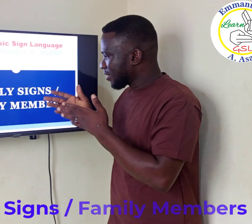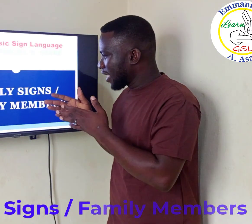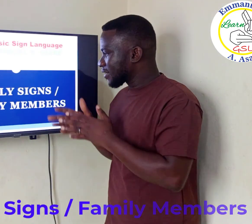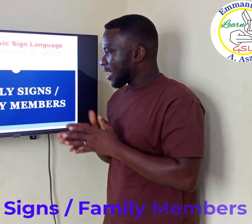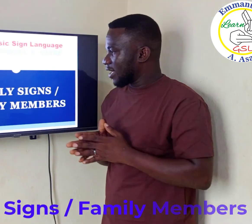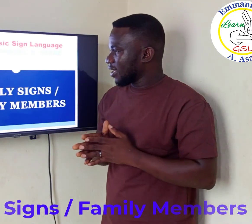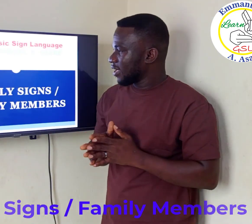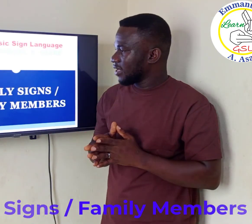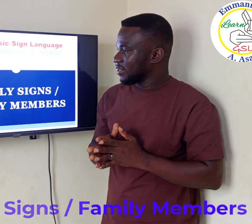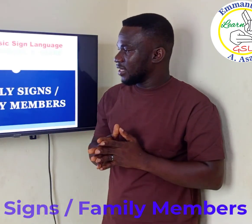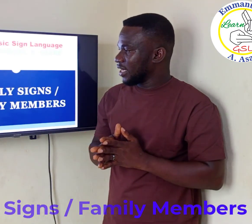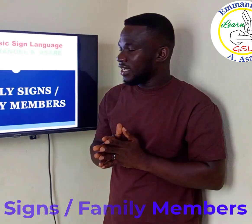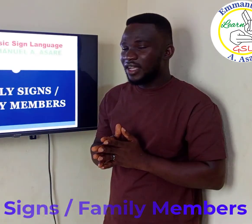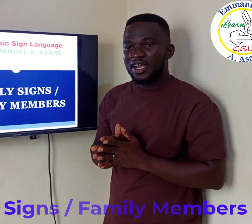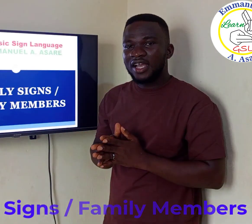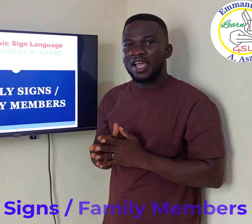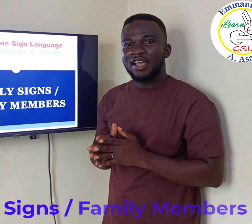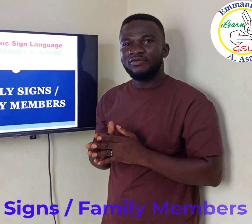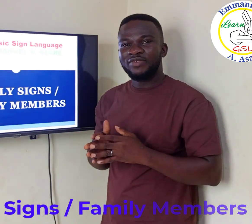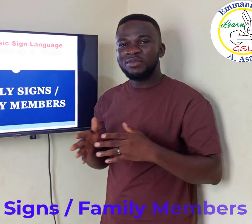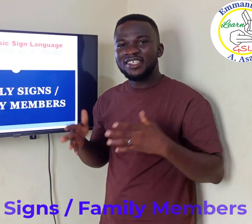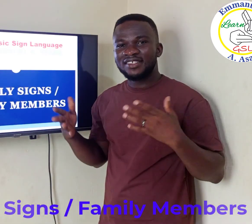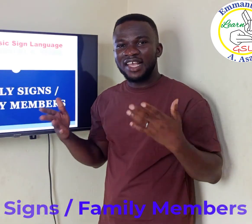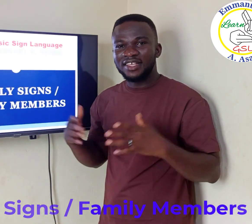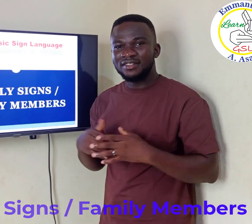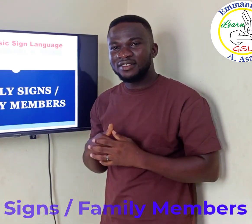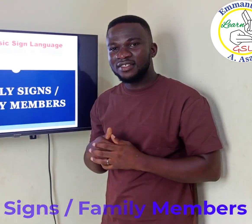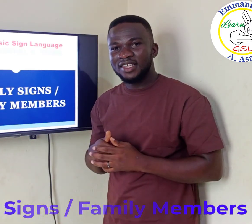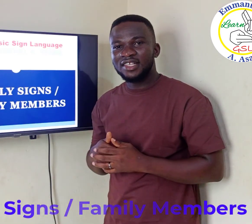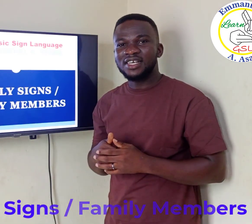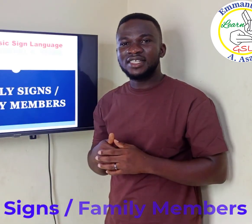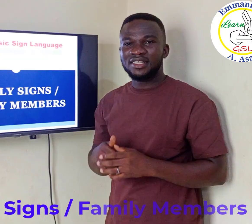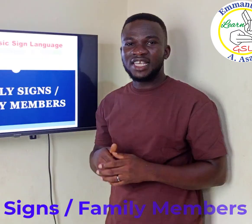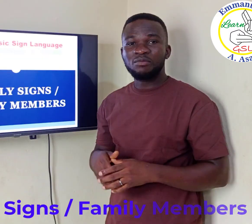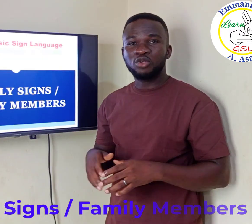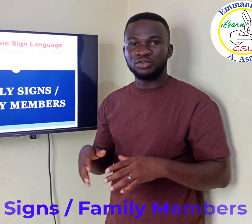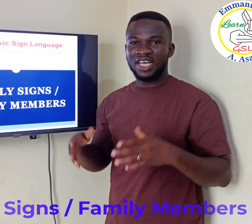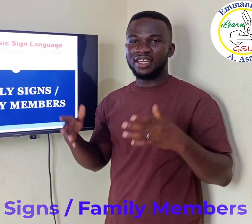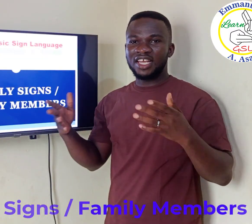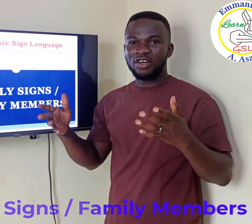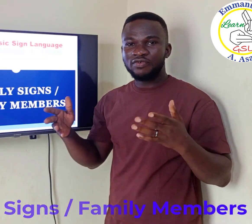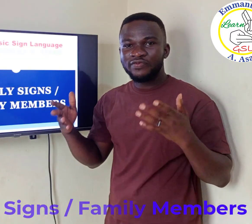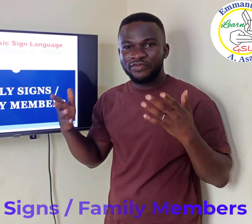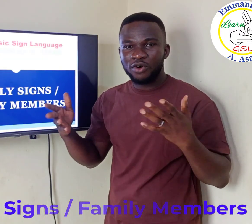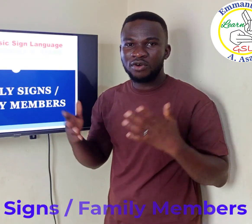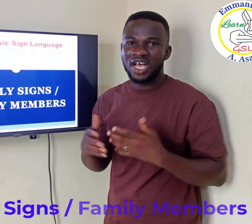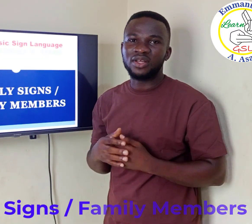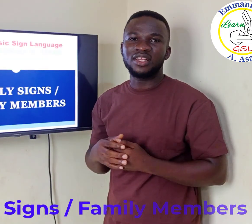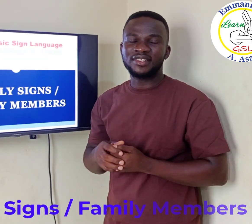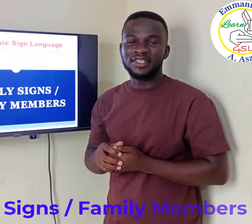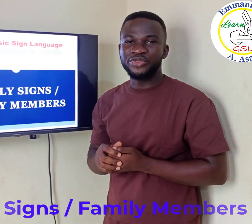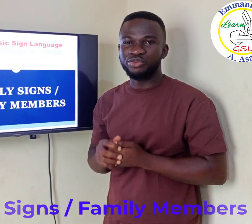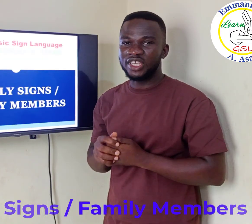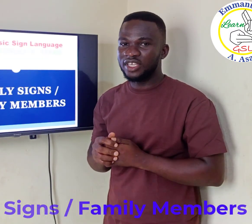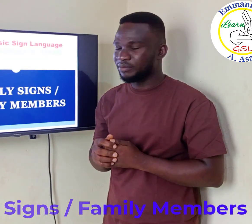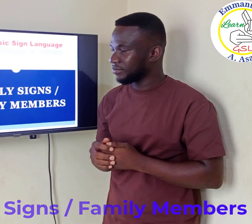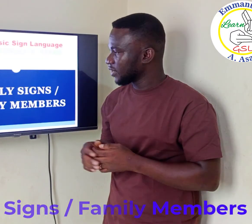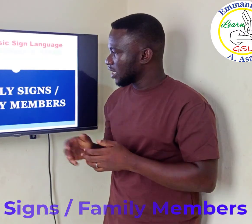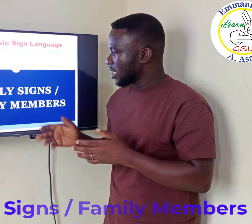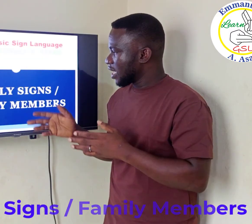These are the family signs time could allow for our lesson today.